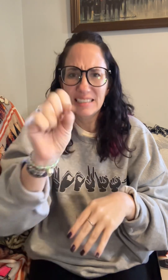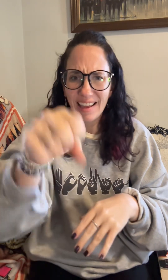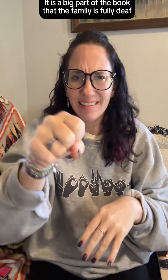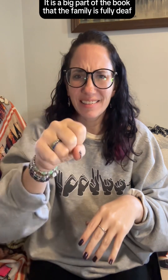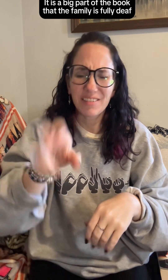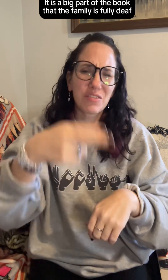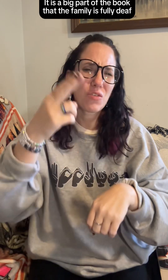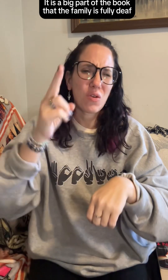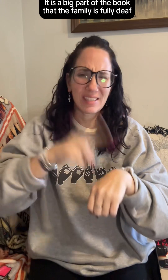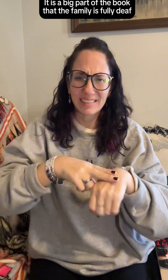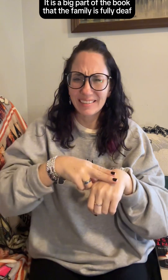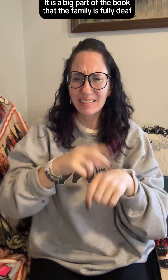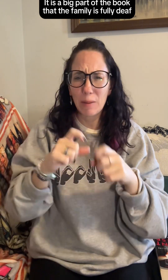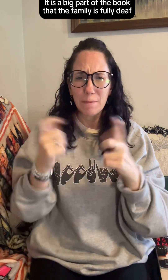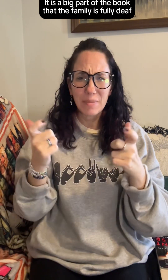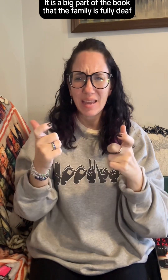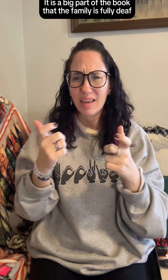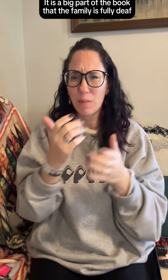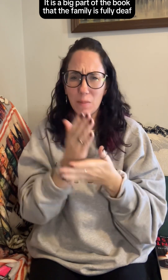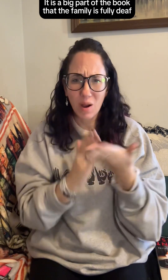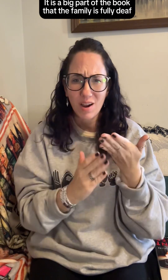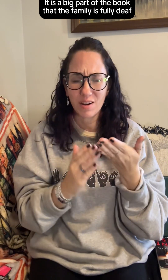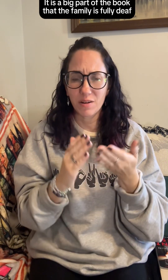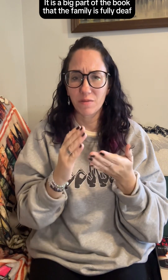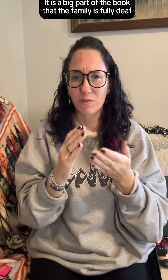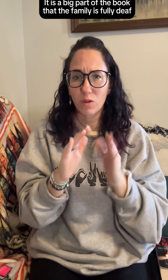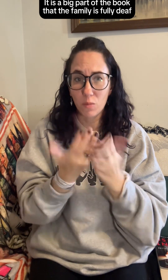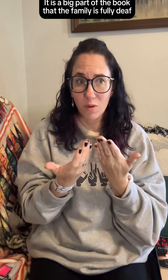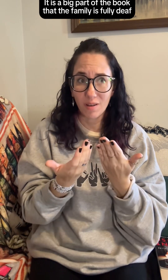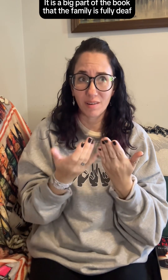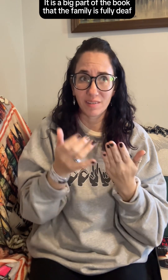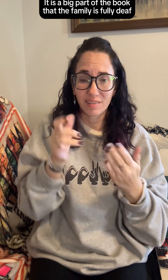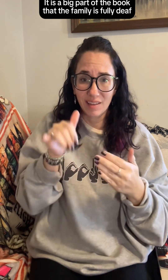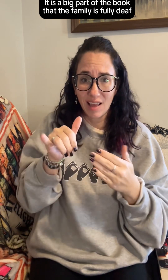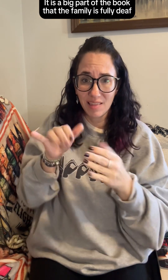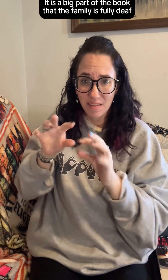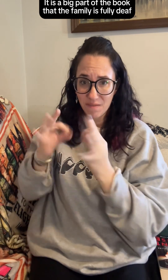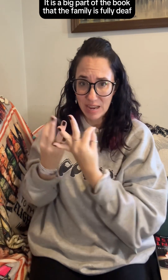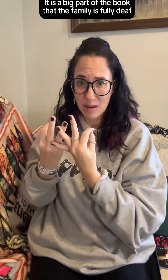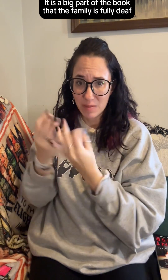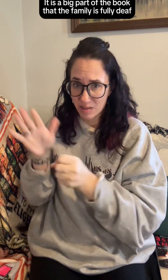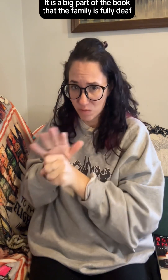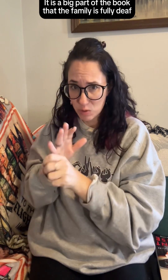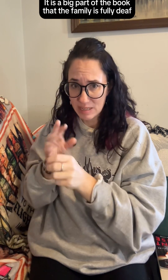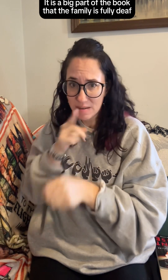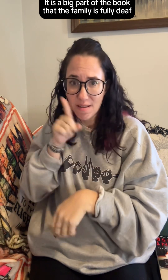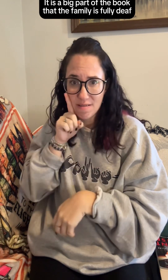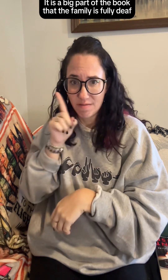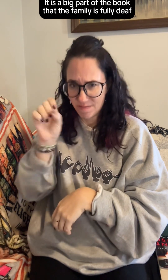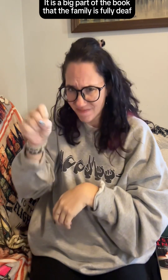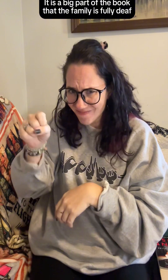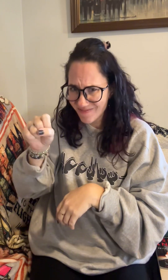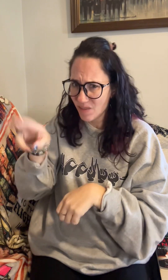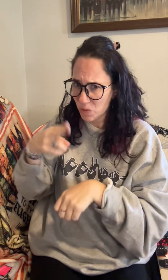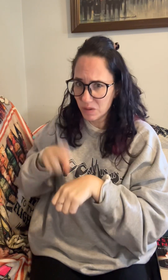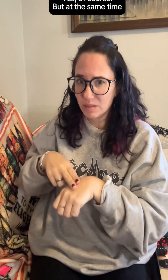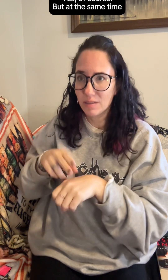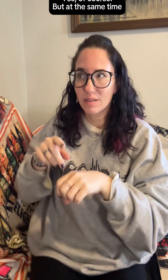And yes, of course, it is a big part of the book that the family is fully deaf. Yes, of